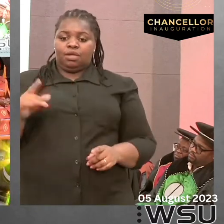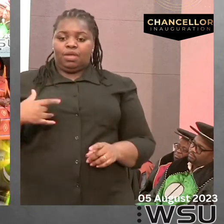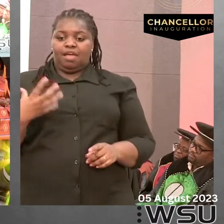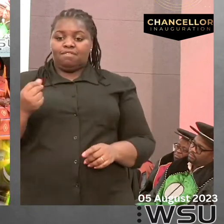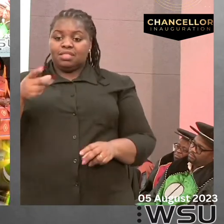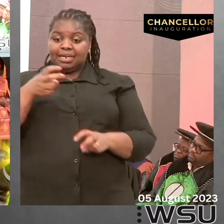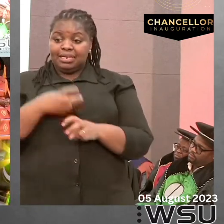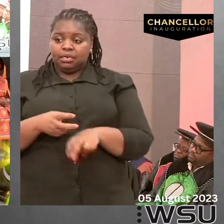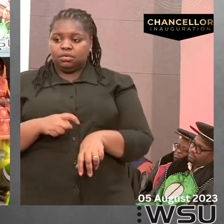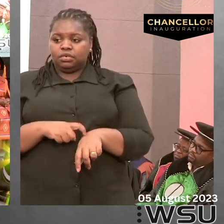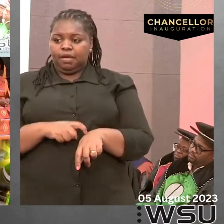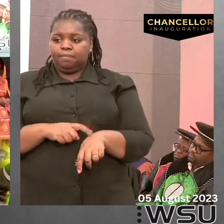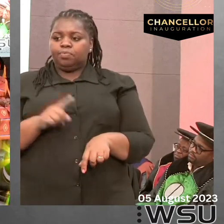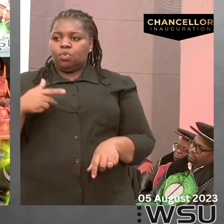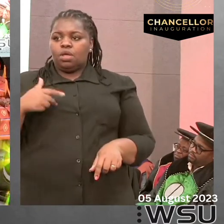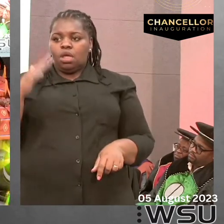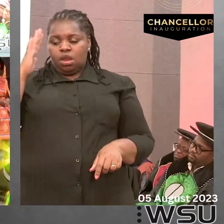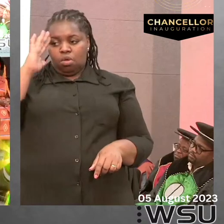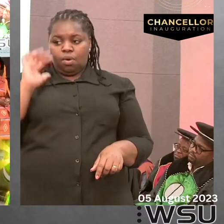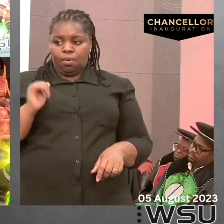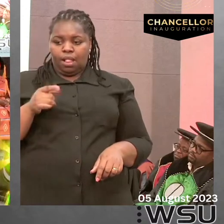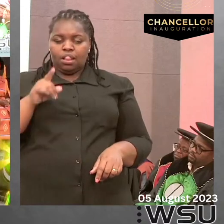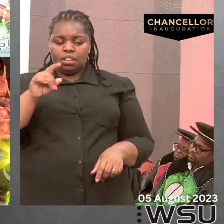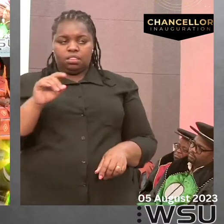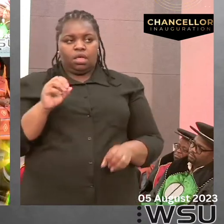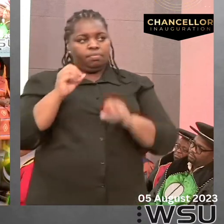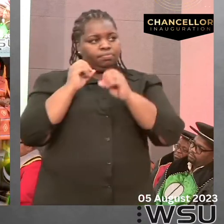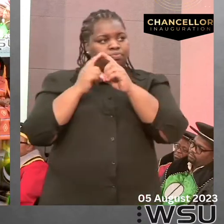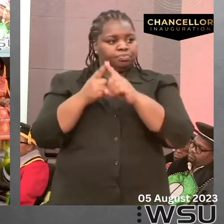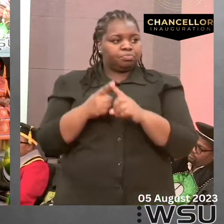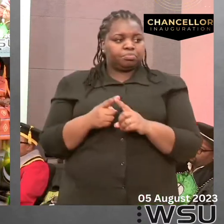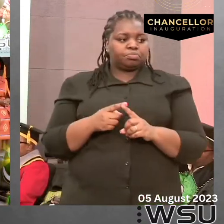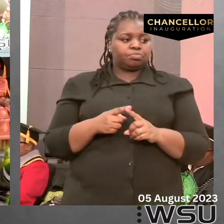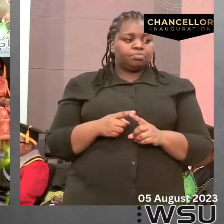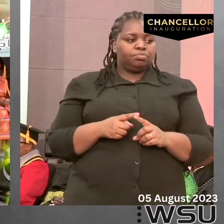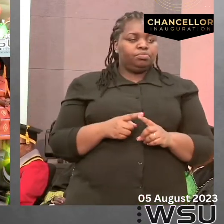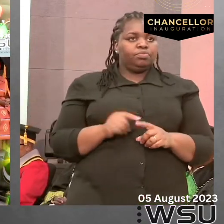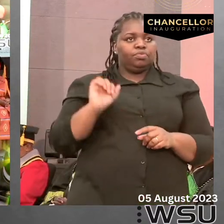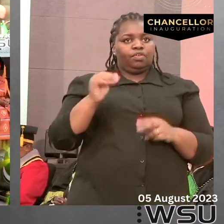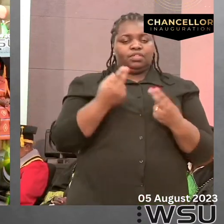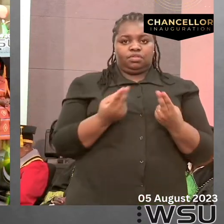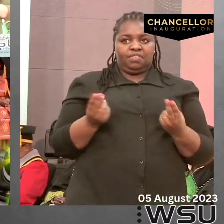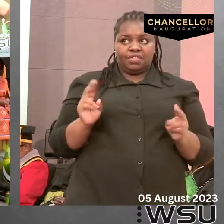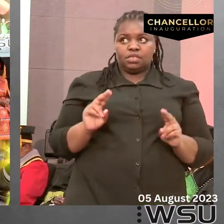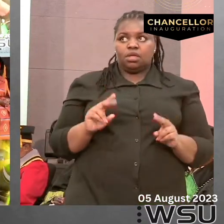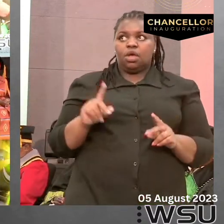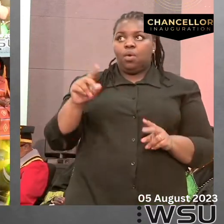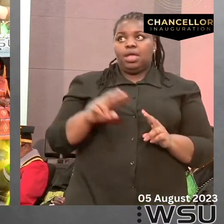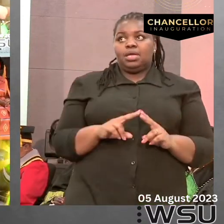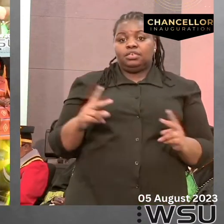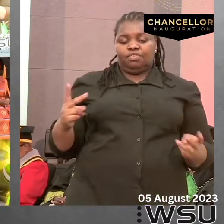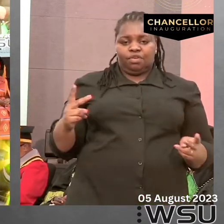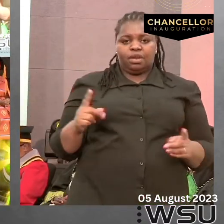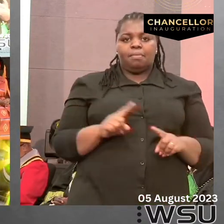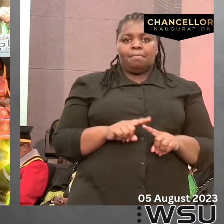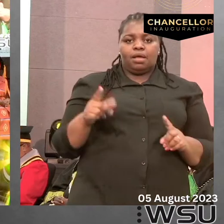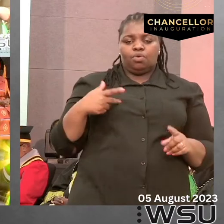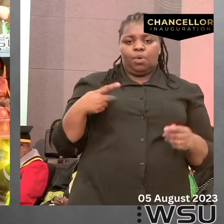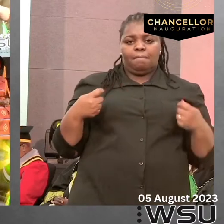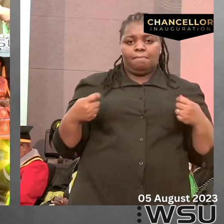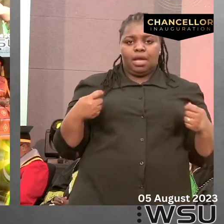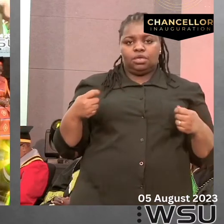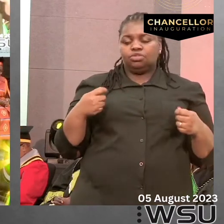difficult conditions, knowing that the objectives of the authorities establishing university were different, but we managed